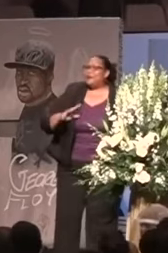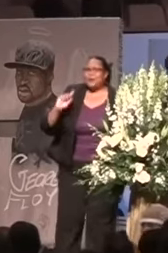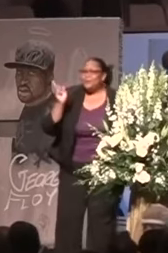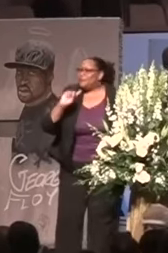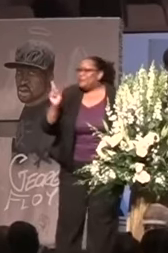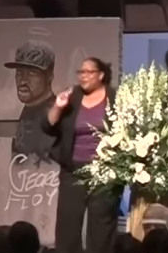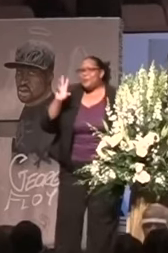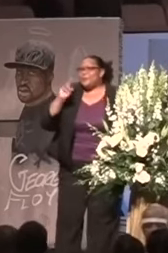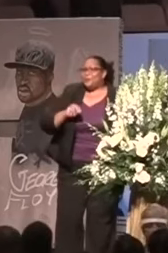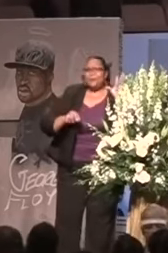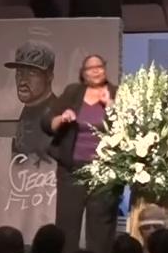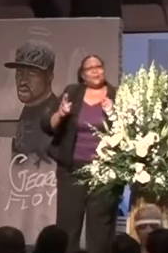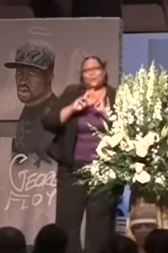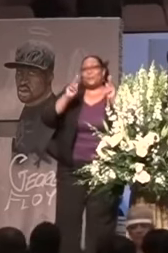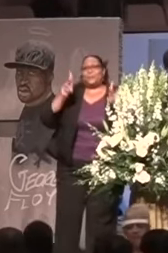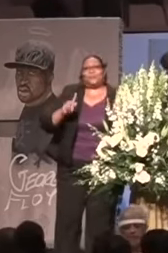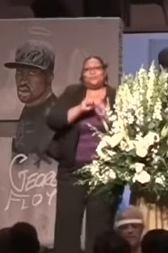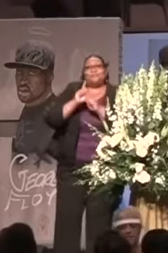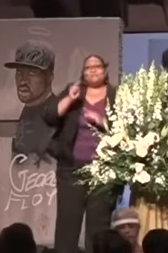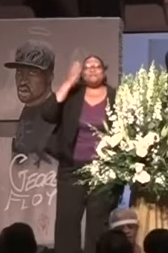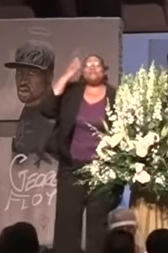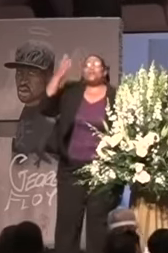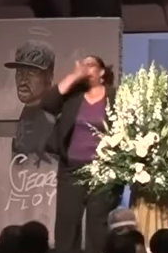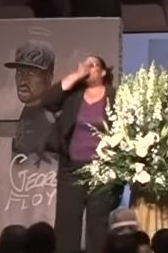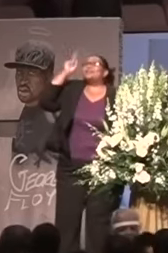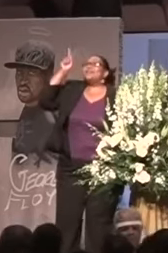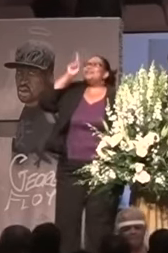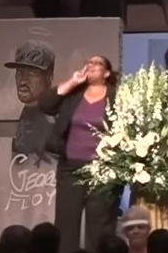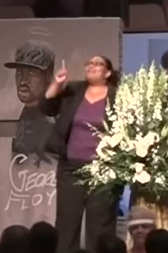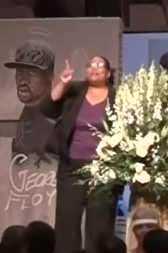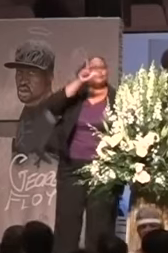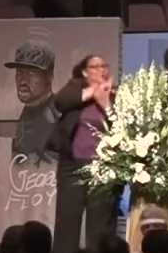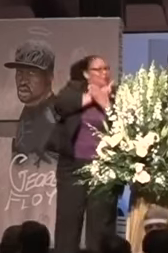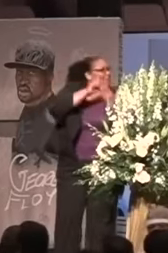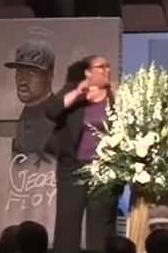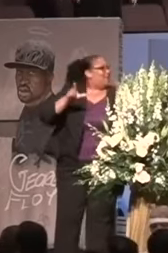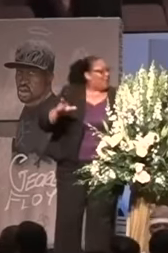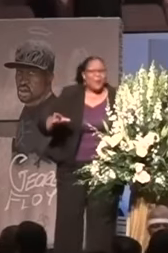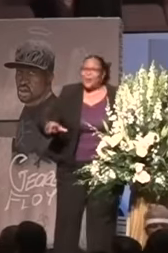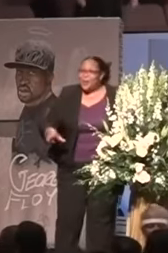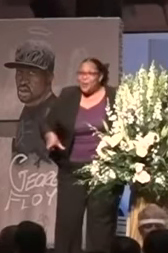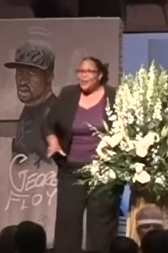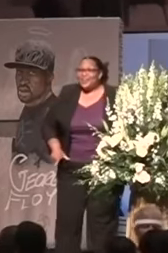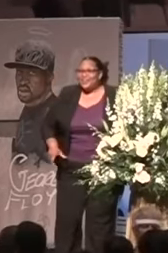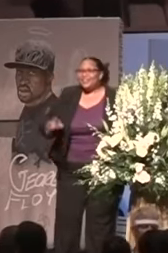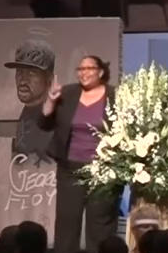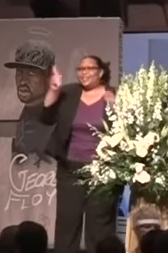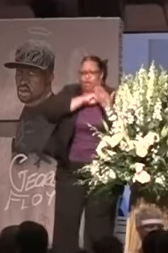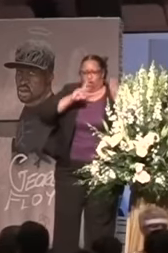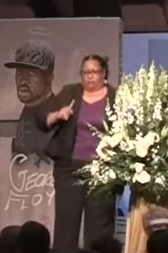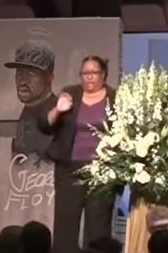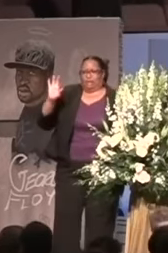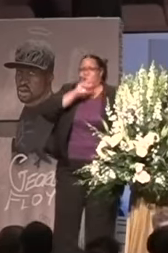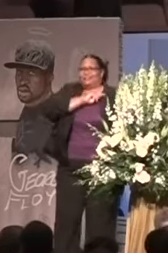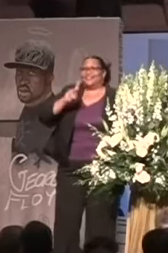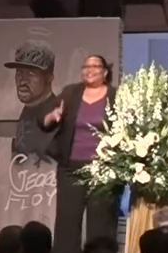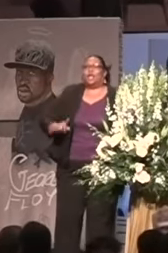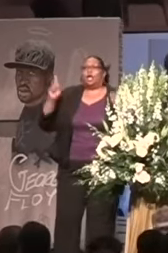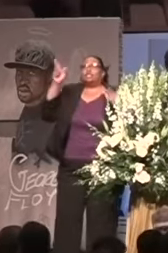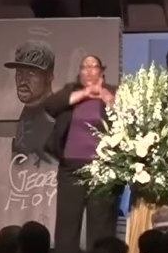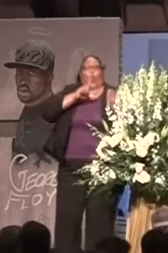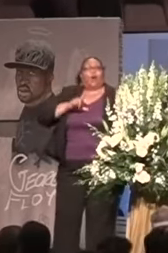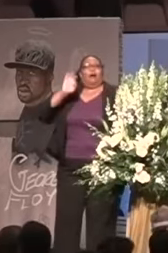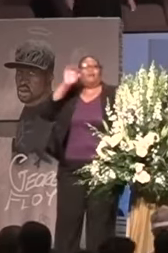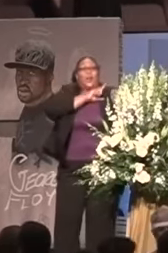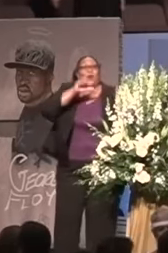know he is Lord. He's a king of kings. King of kings. Lord of